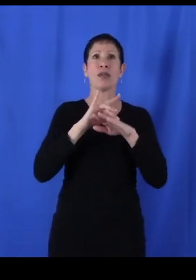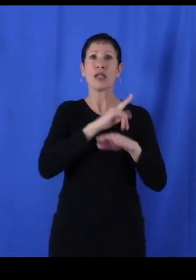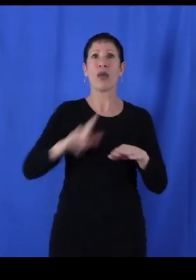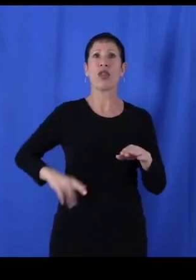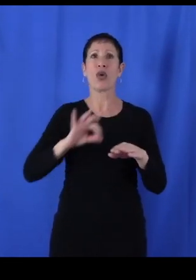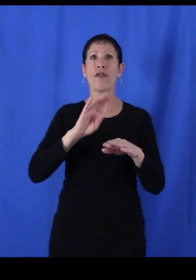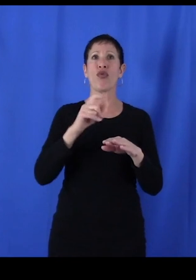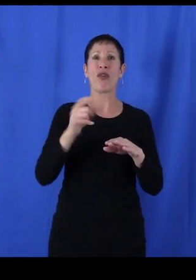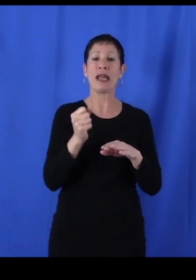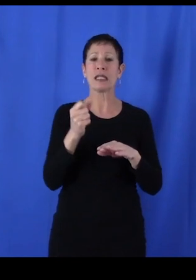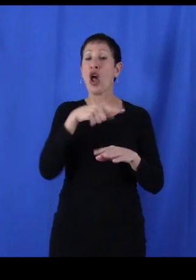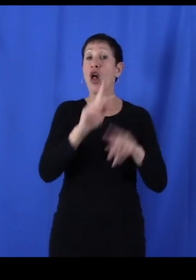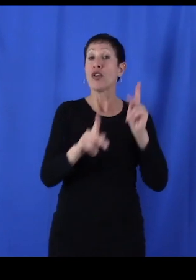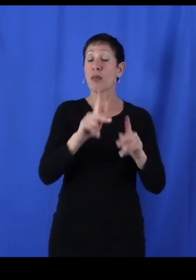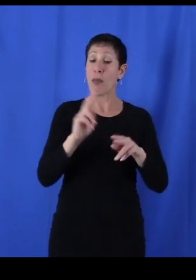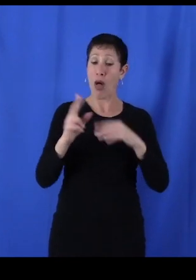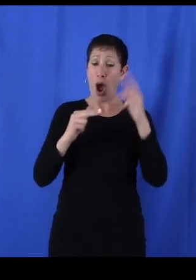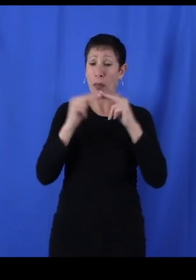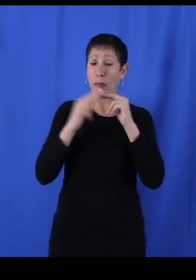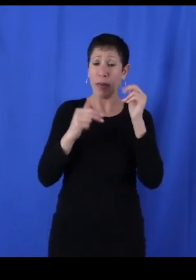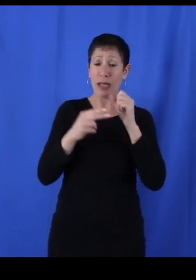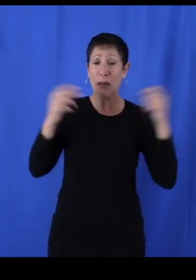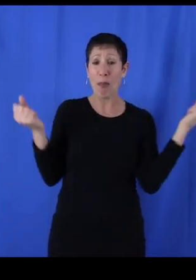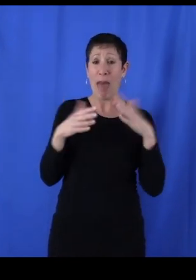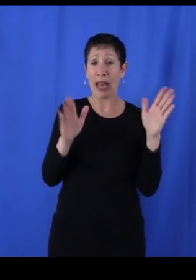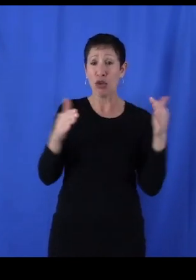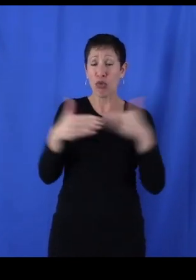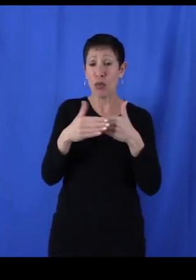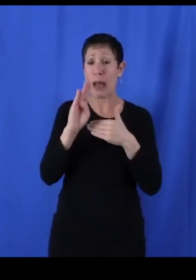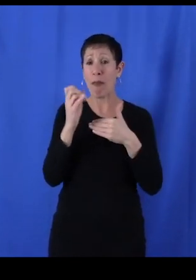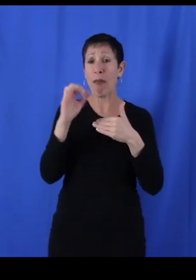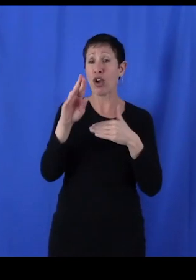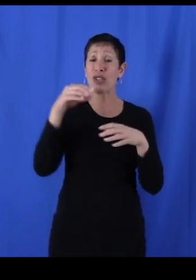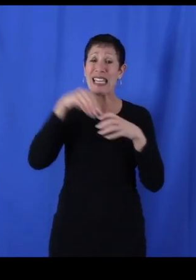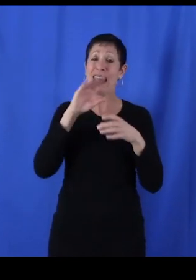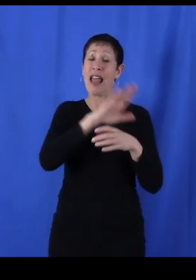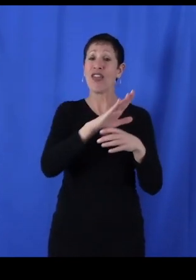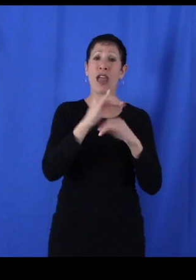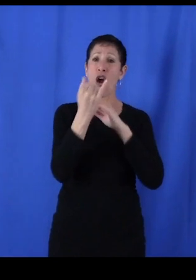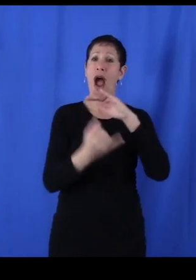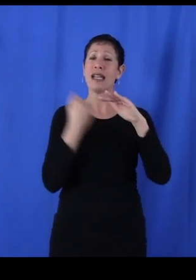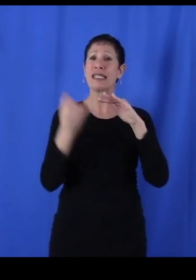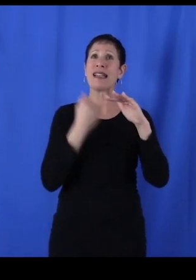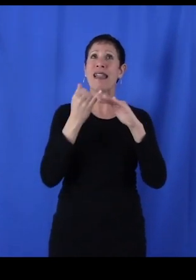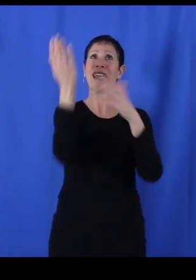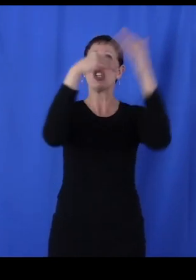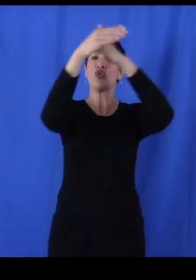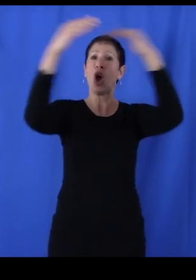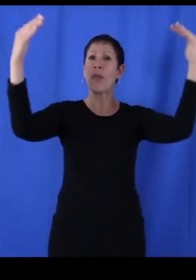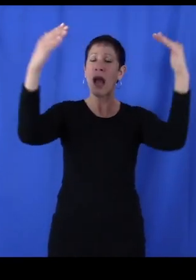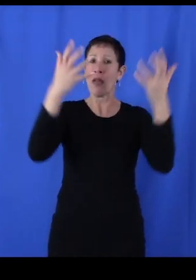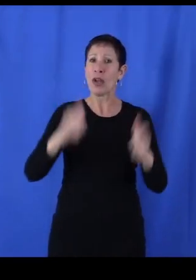their isolated utopias in order to survive the coming apocalypse. This, too, is the stuff